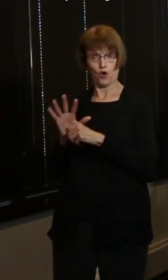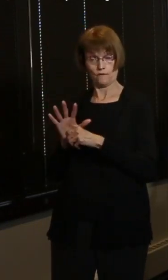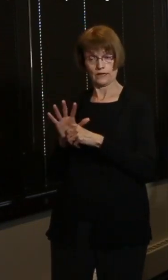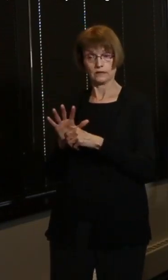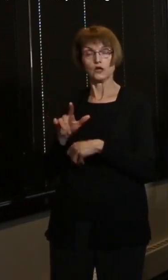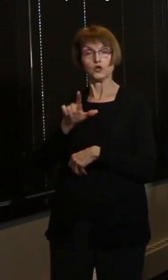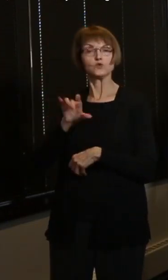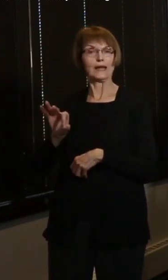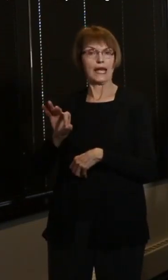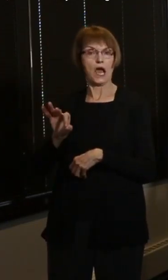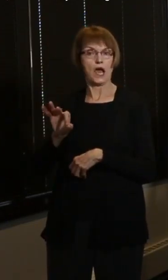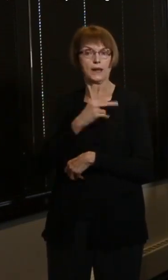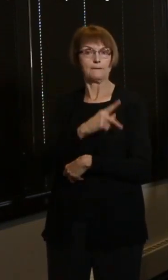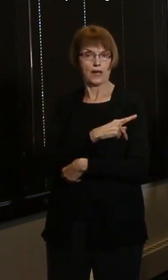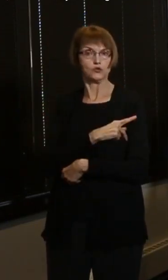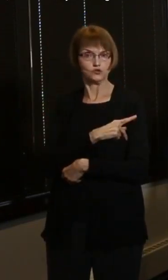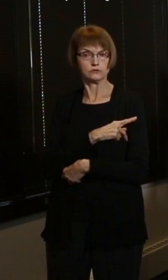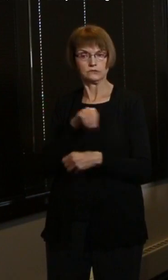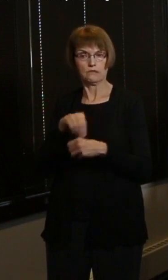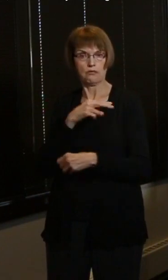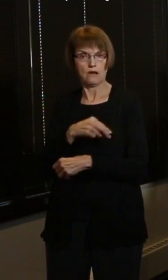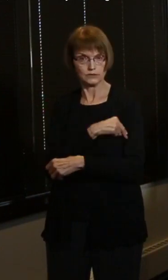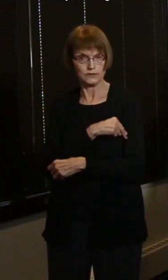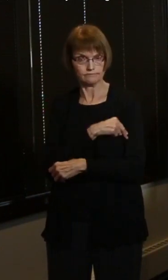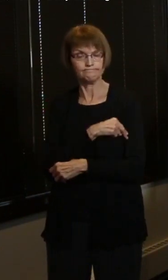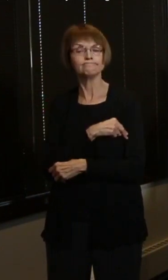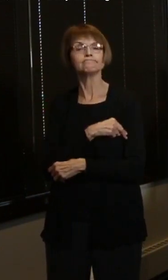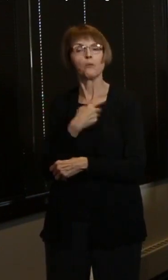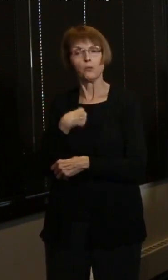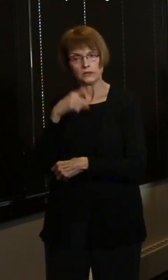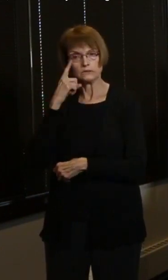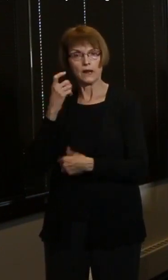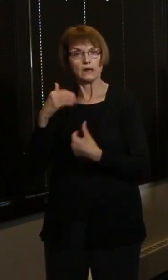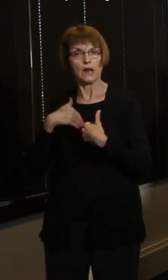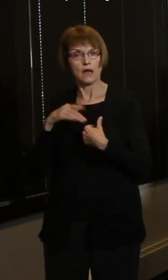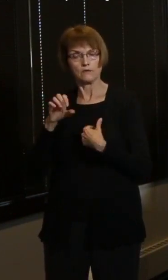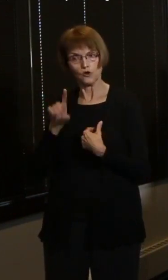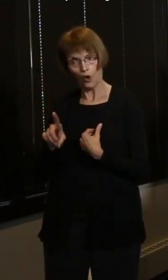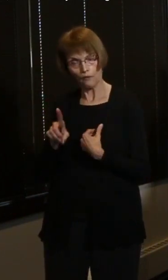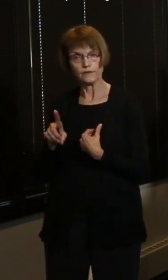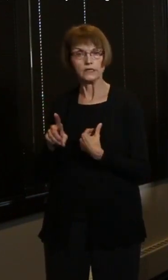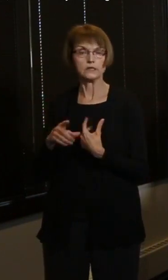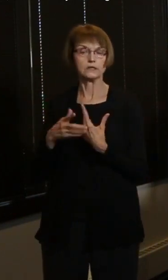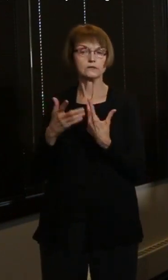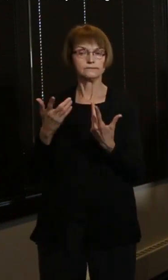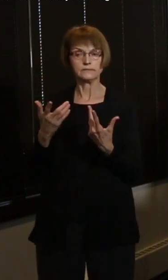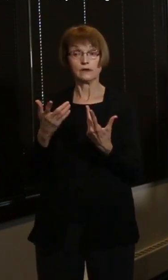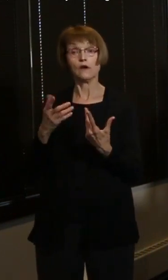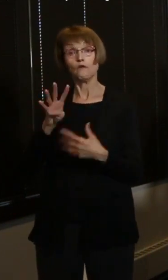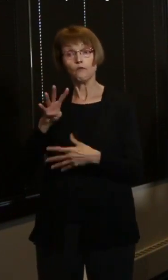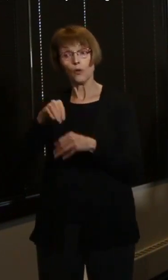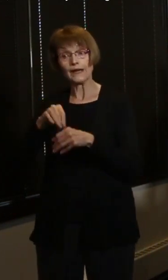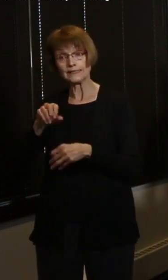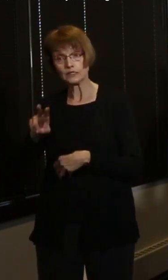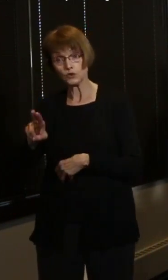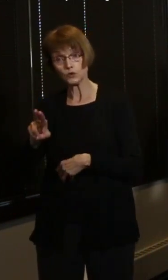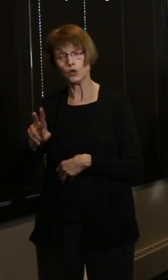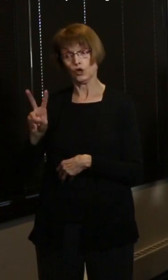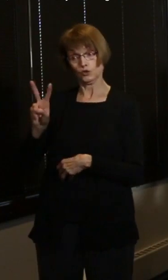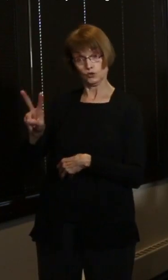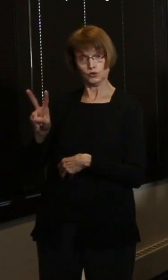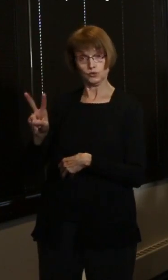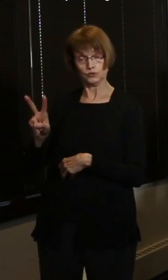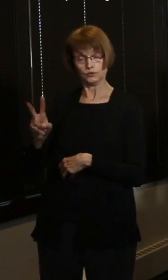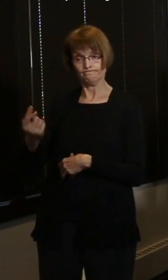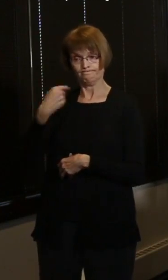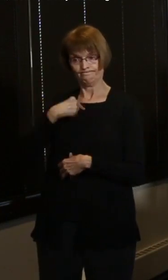reporting 29 patients hospitalized today with suspected COVID, 4 suspected in the intensive care unit, and 2